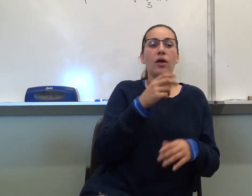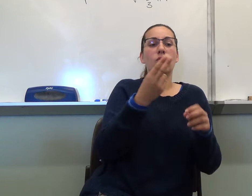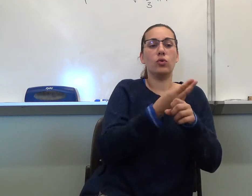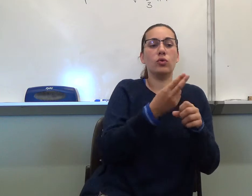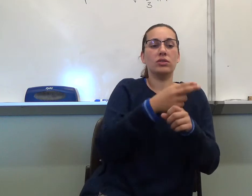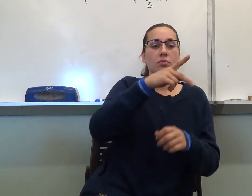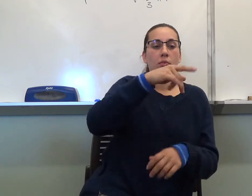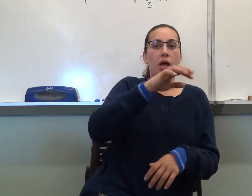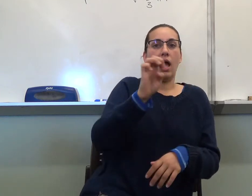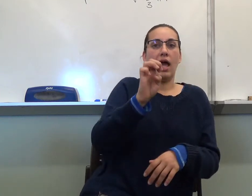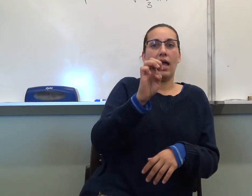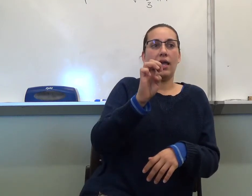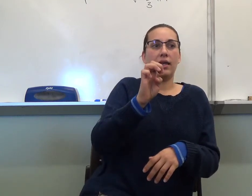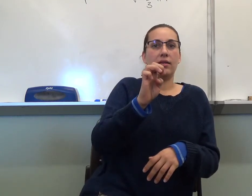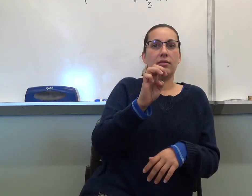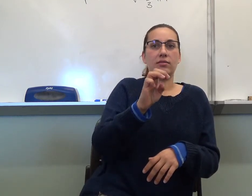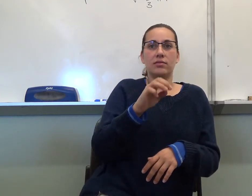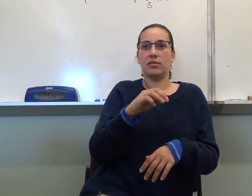the standard thing to use.